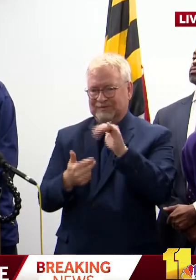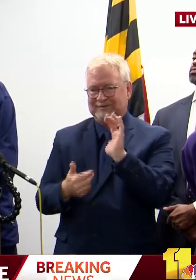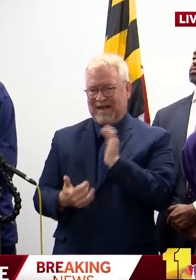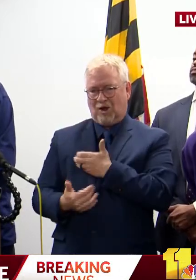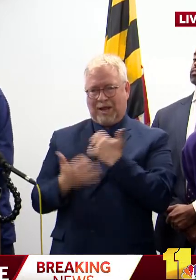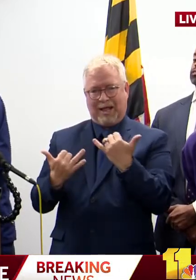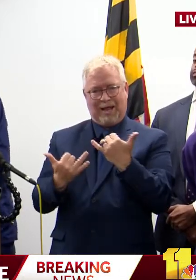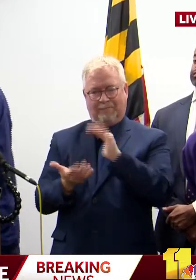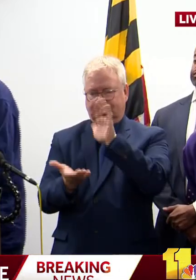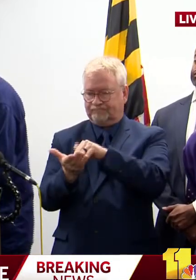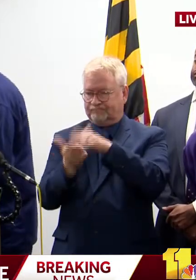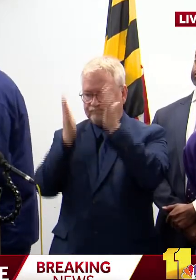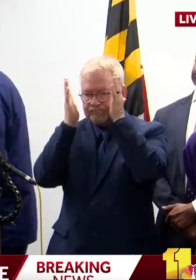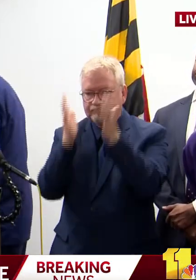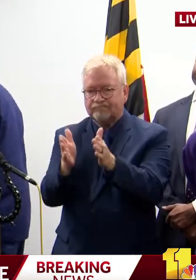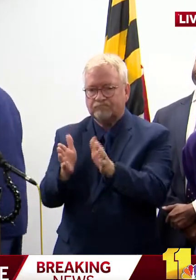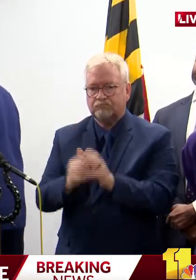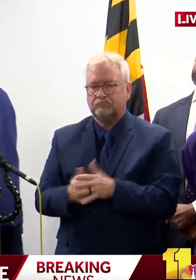perspective. Thank you very much.